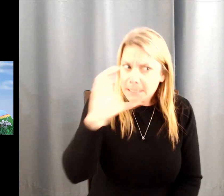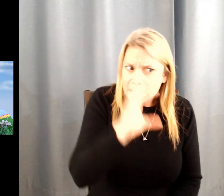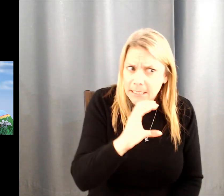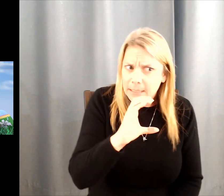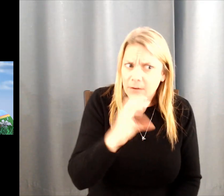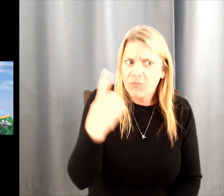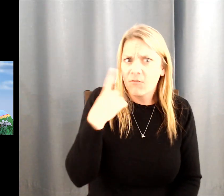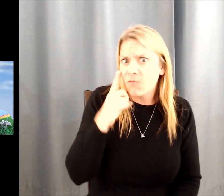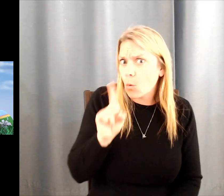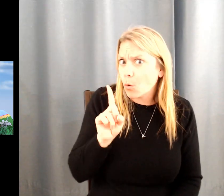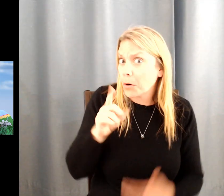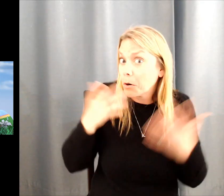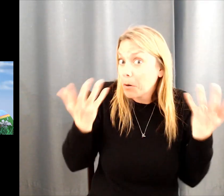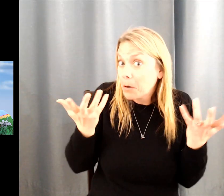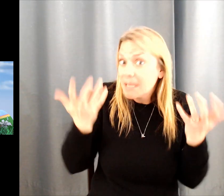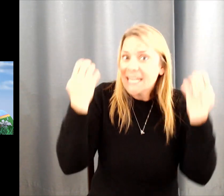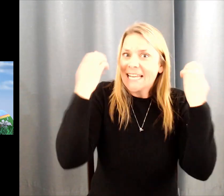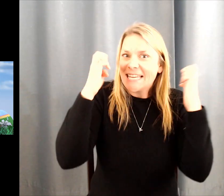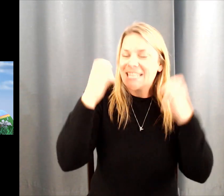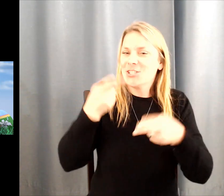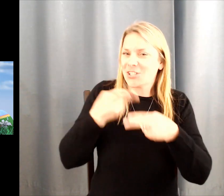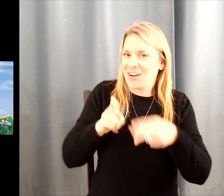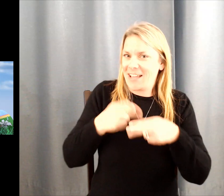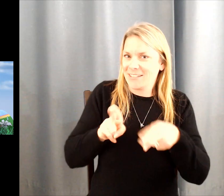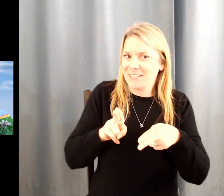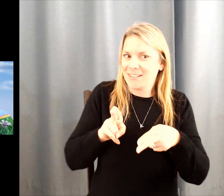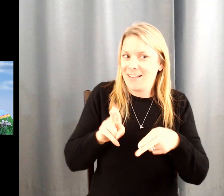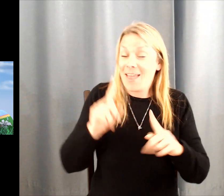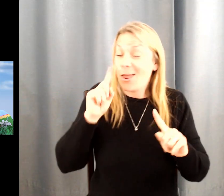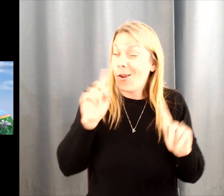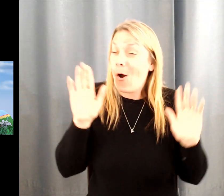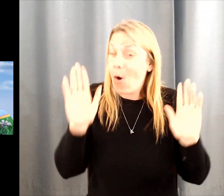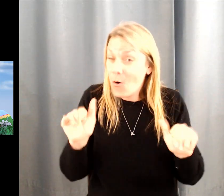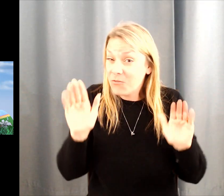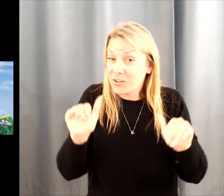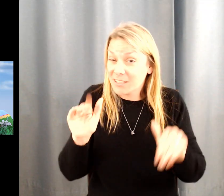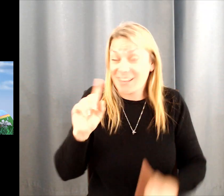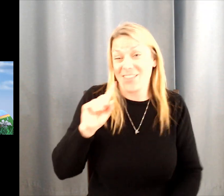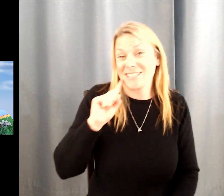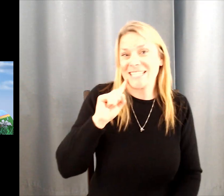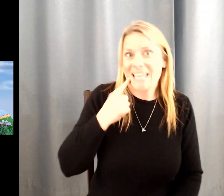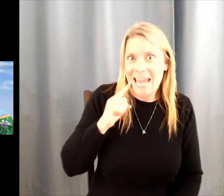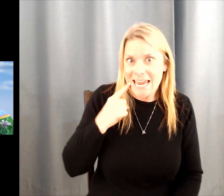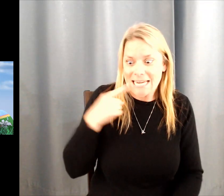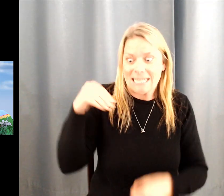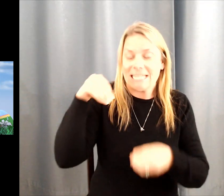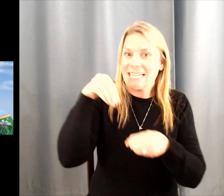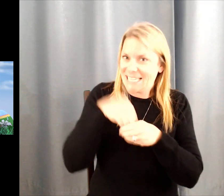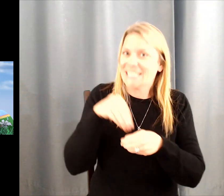hunting for Easter eggs. And hopefully there's candy